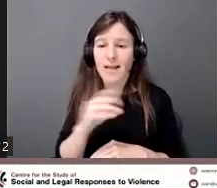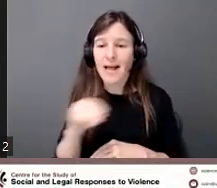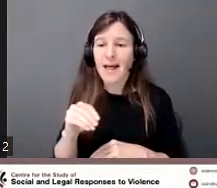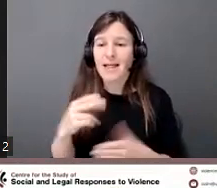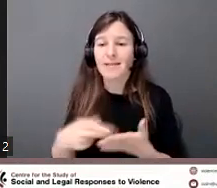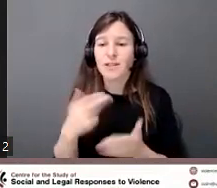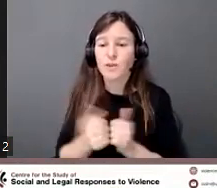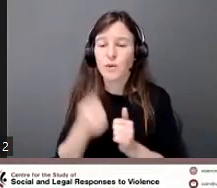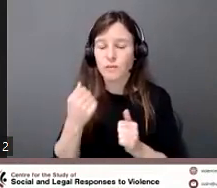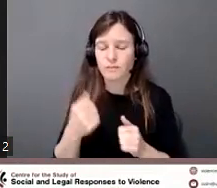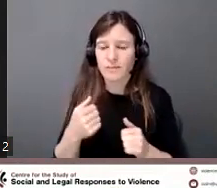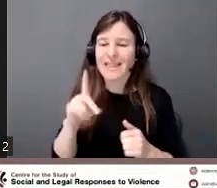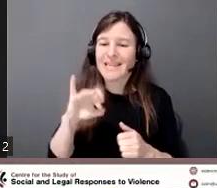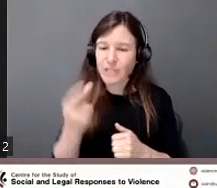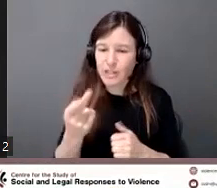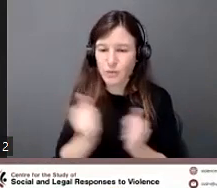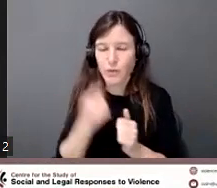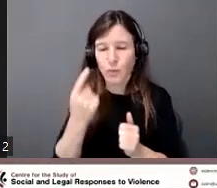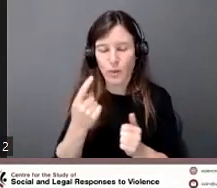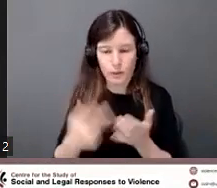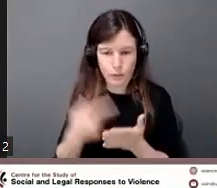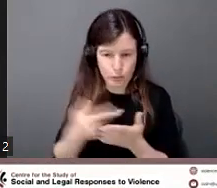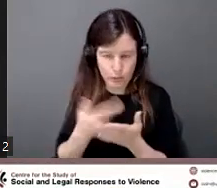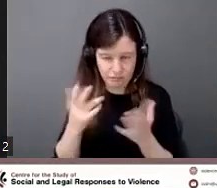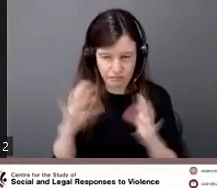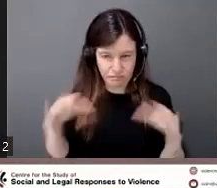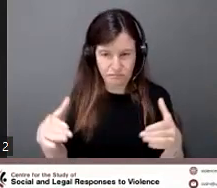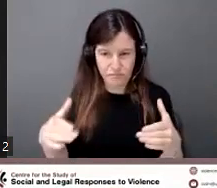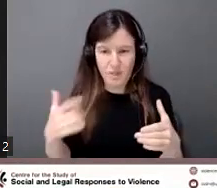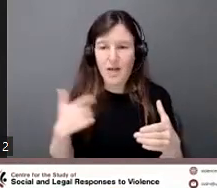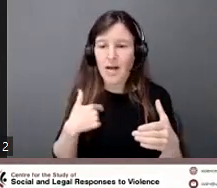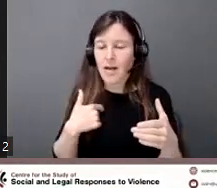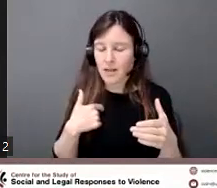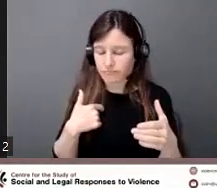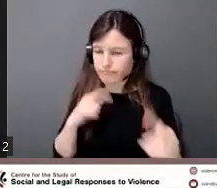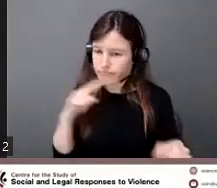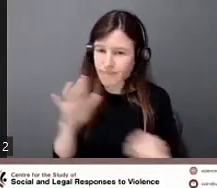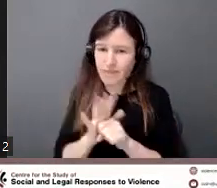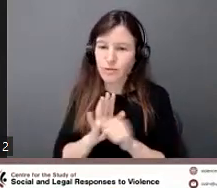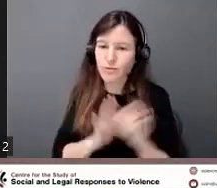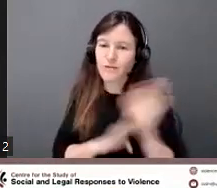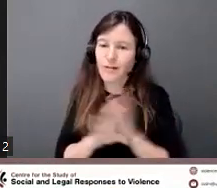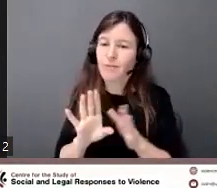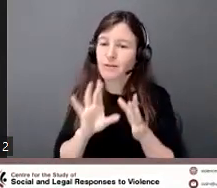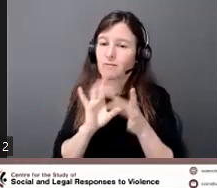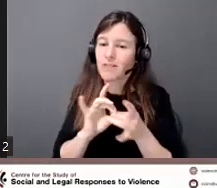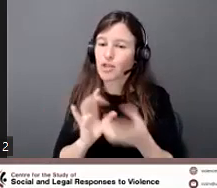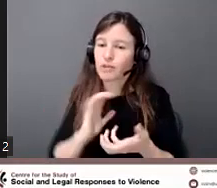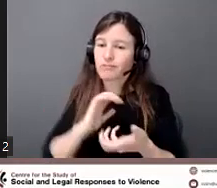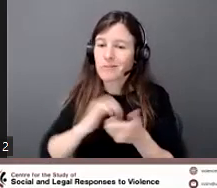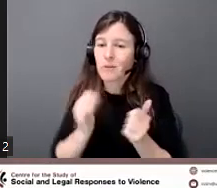Wampum. I am committed to building a relationship with First Nations, Inuit, and Métis peoples who live and work in the city of